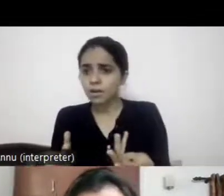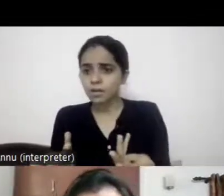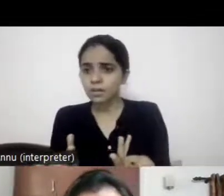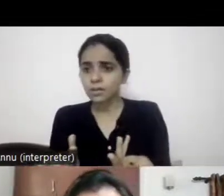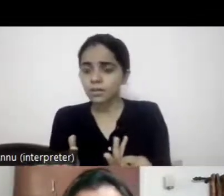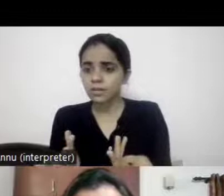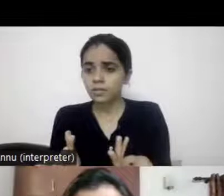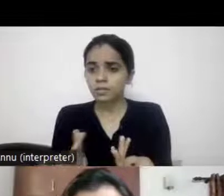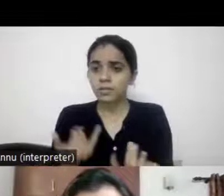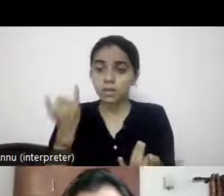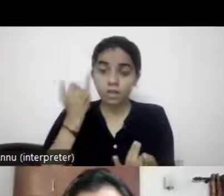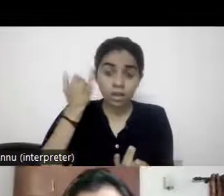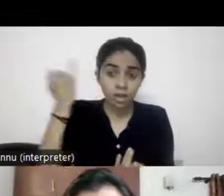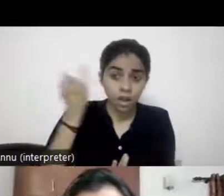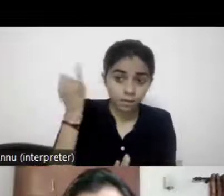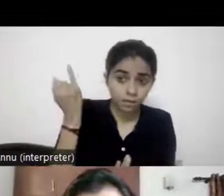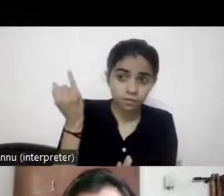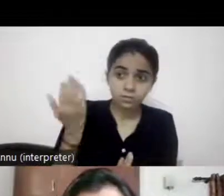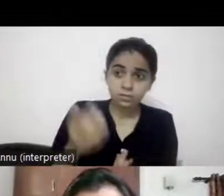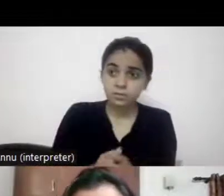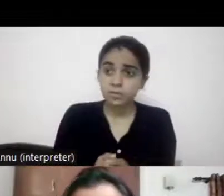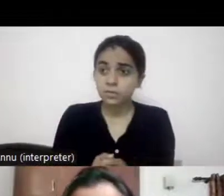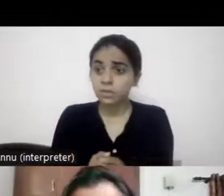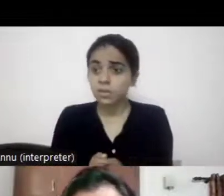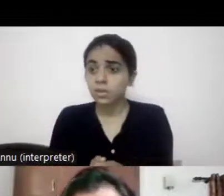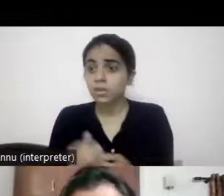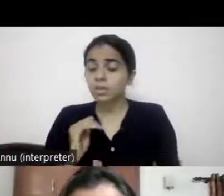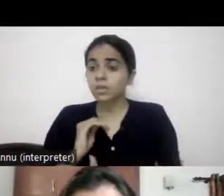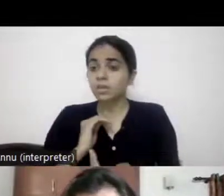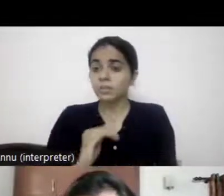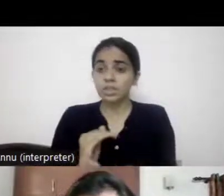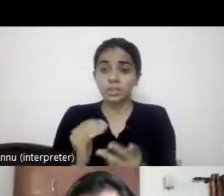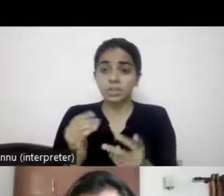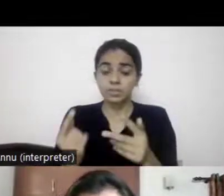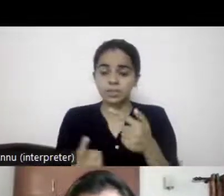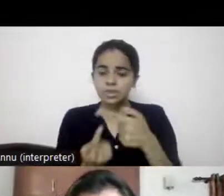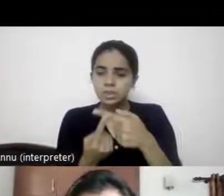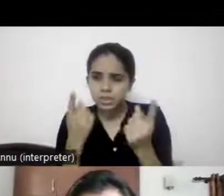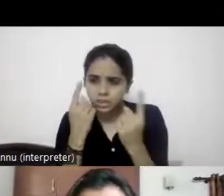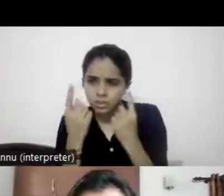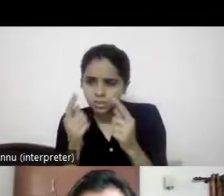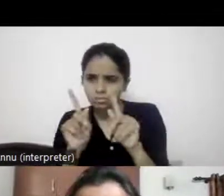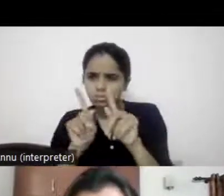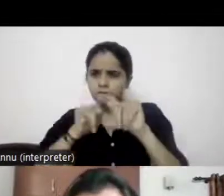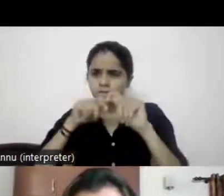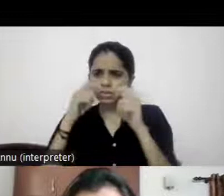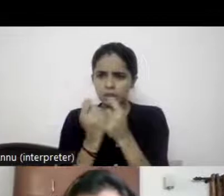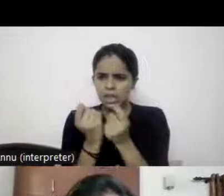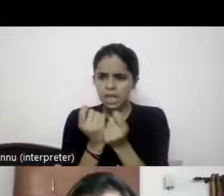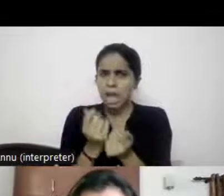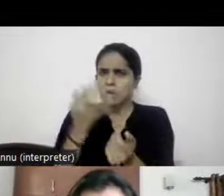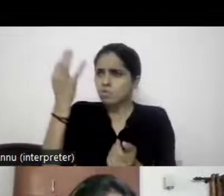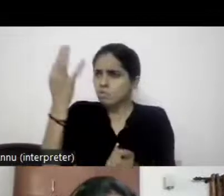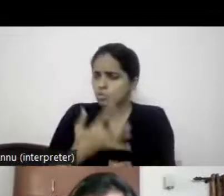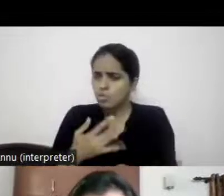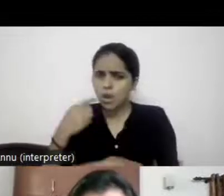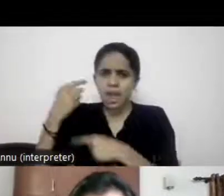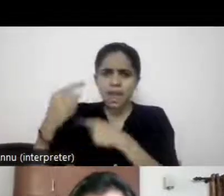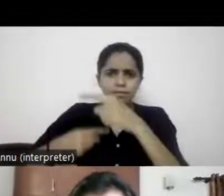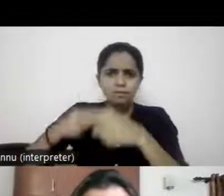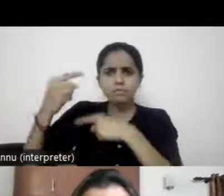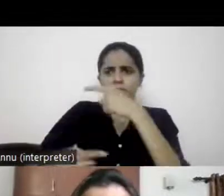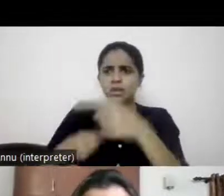The idea of putting the best genes together is something which is a modern day eugenic